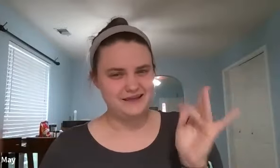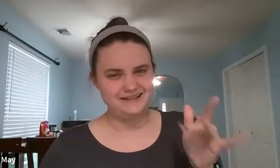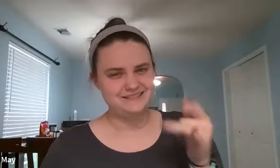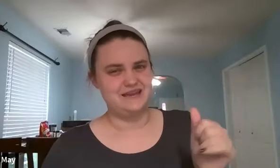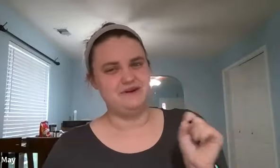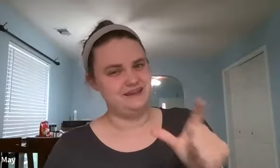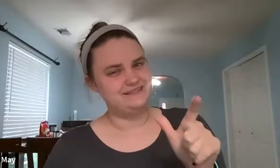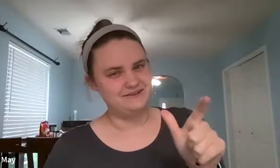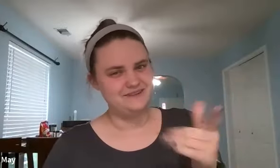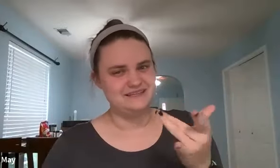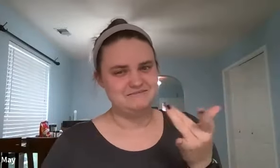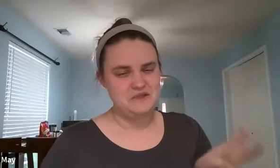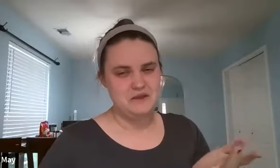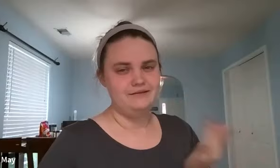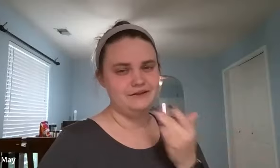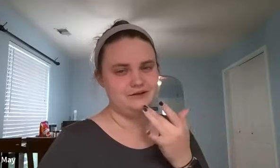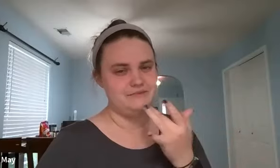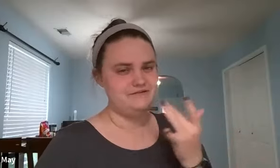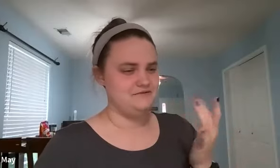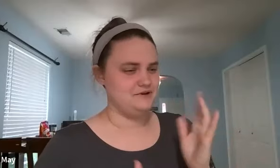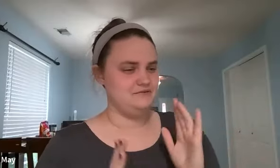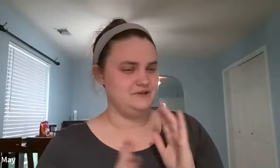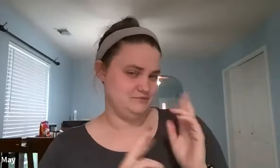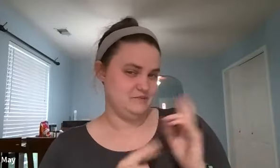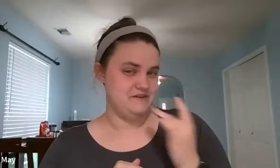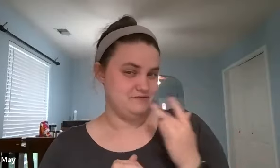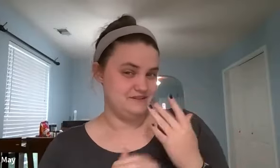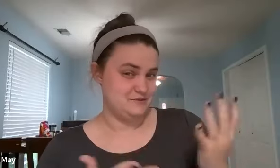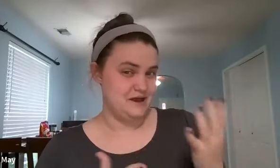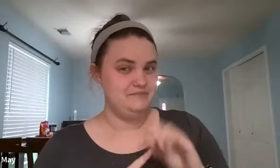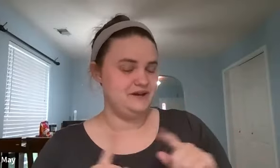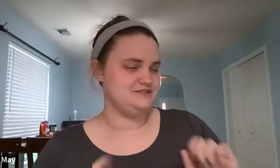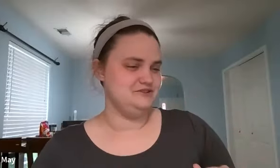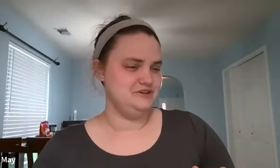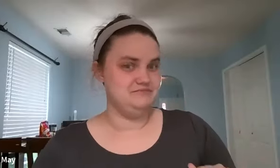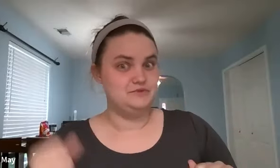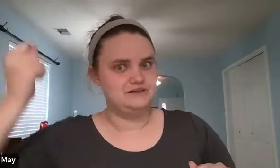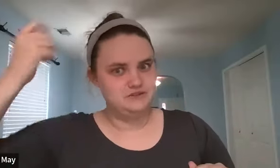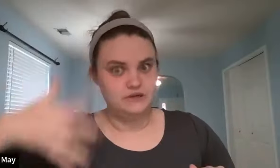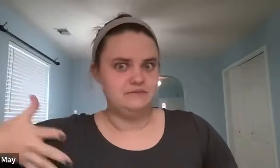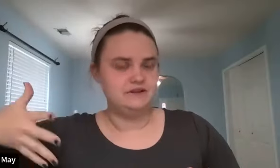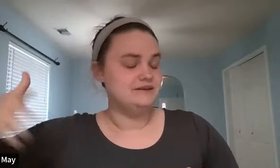I like to say about ASL. That's like a little bit my favorite reason, one of my favorite reasons why, but also, there's like 20 million.